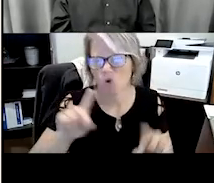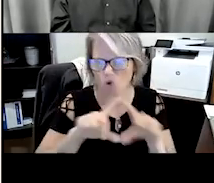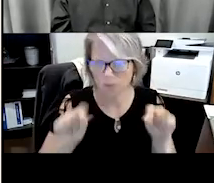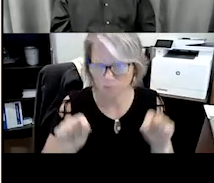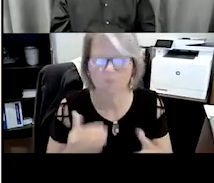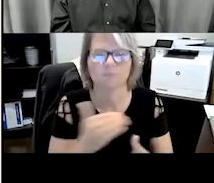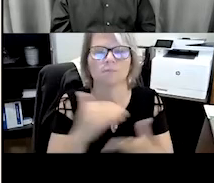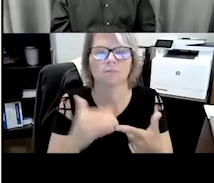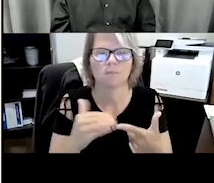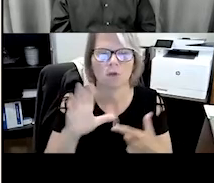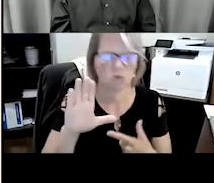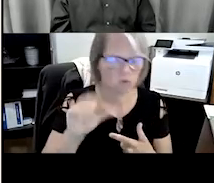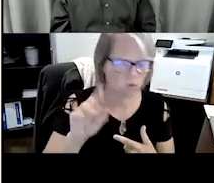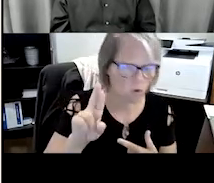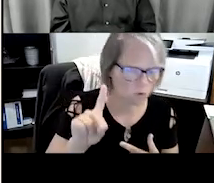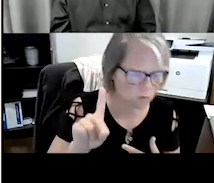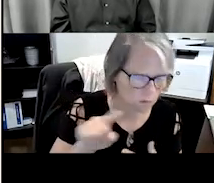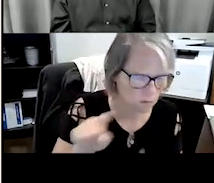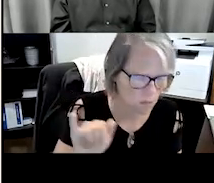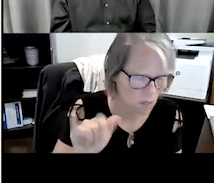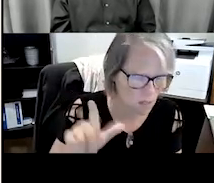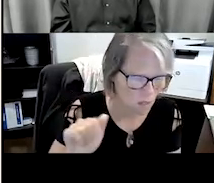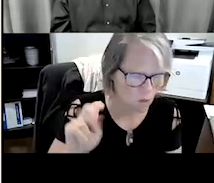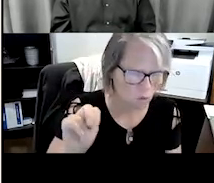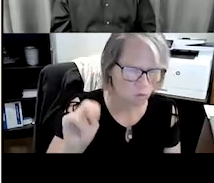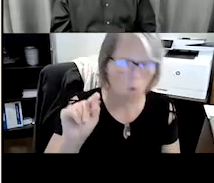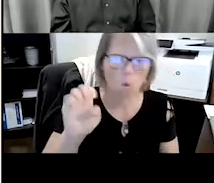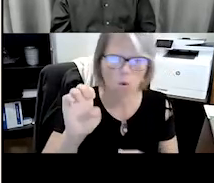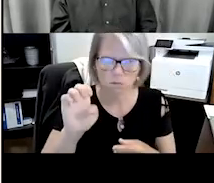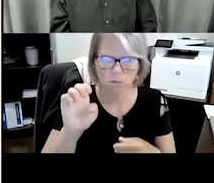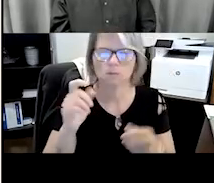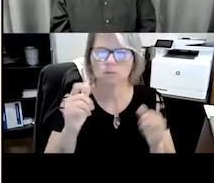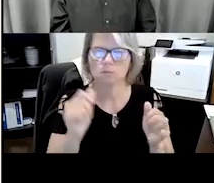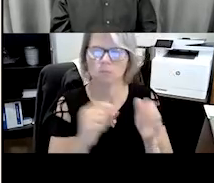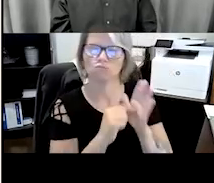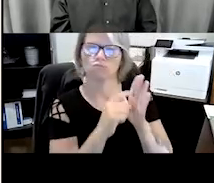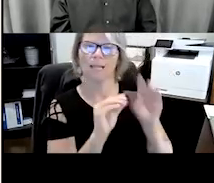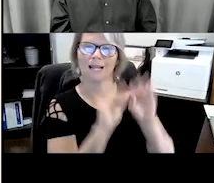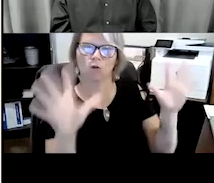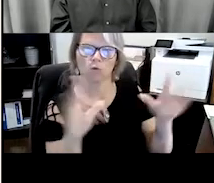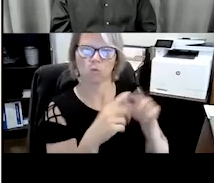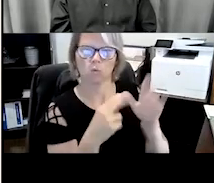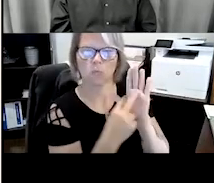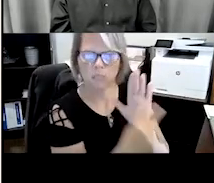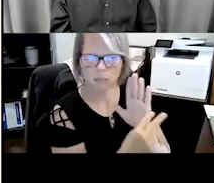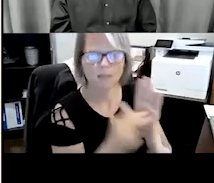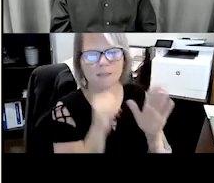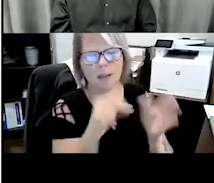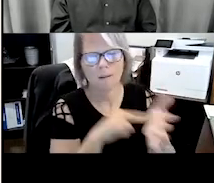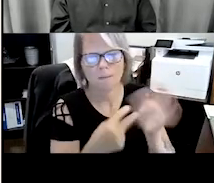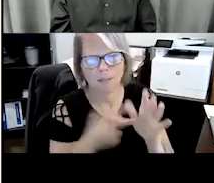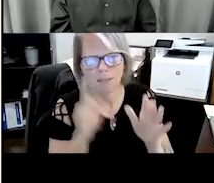simple. They're like flashcards that you can use to communicate with one another. Cardzilla.